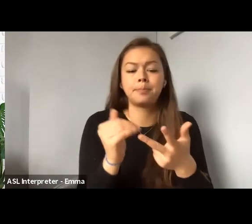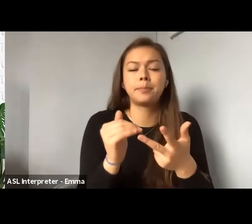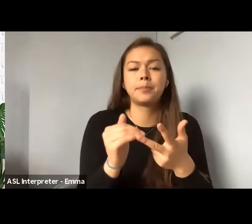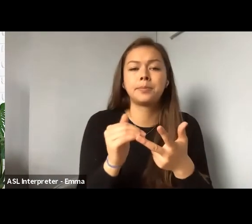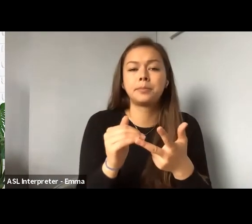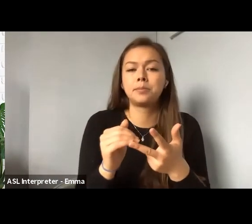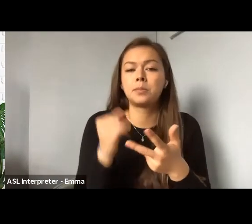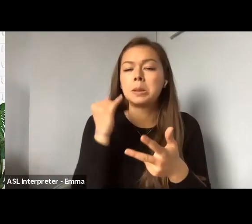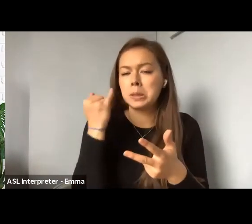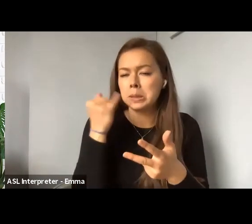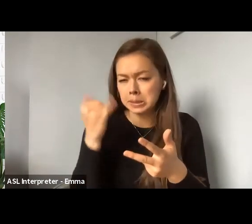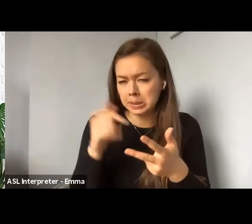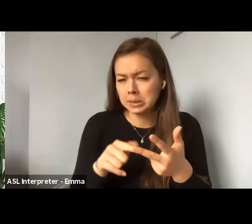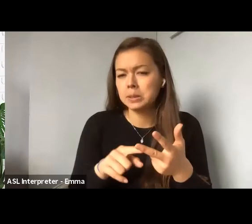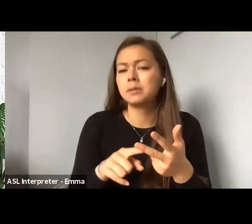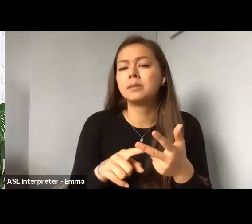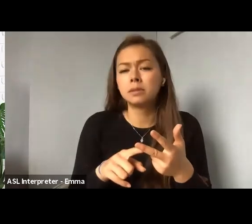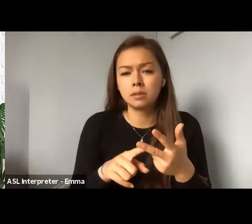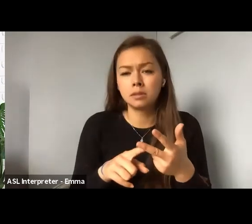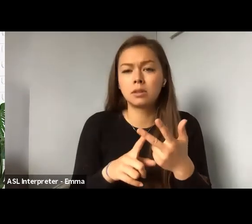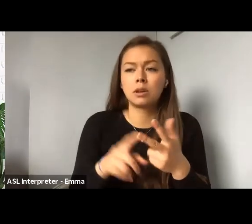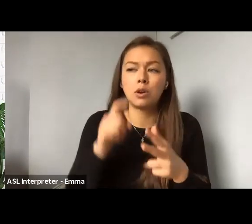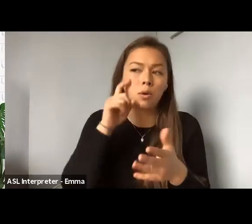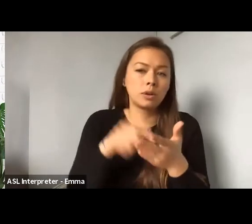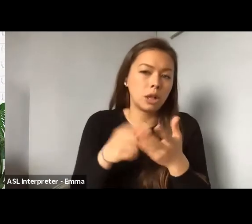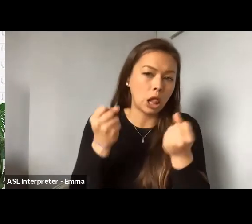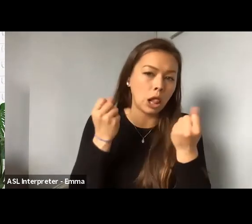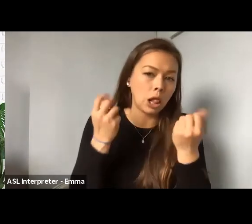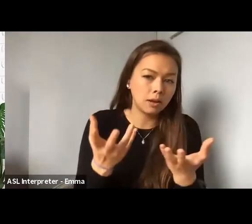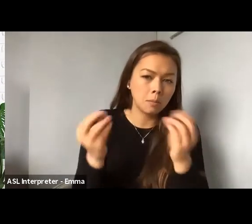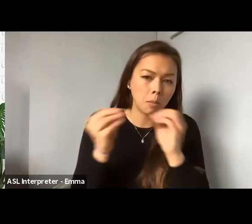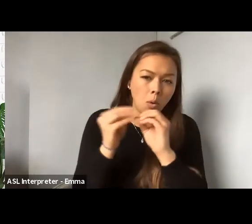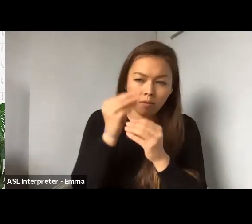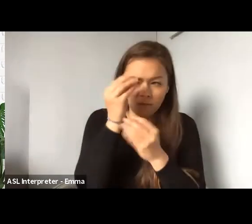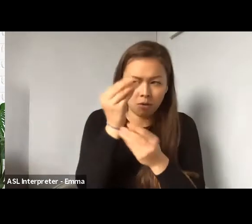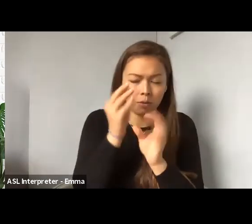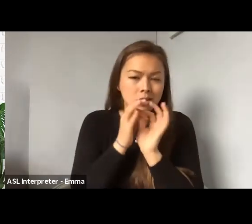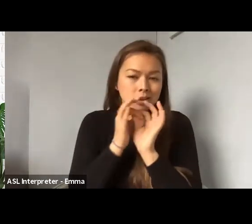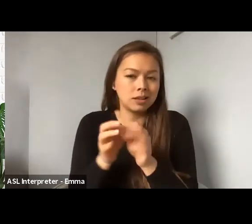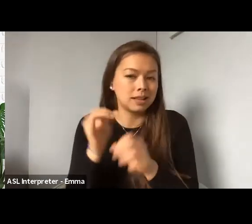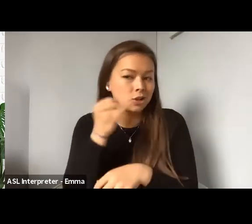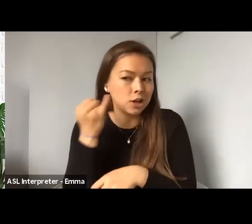see a lot of information coming out around the use of technology and how that plays a role with jealousy as well.